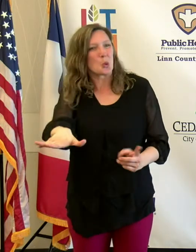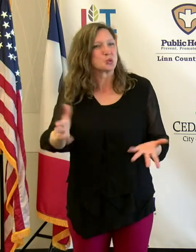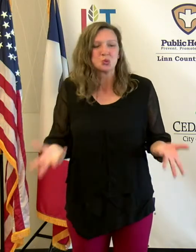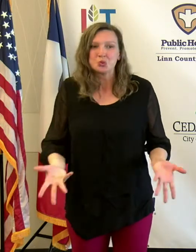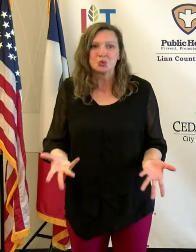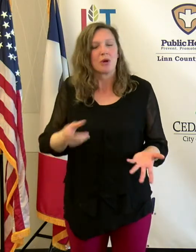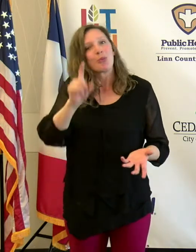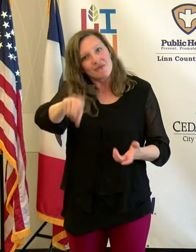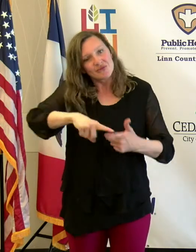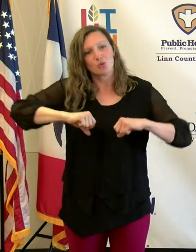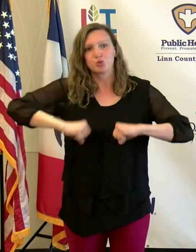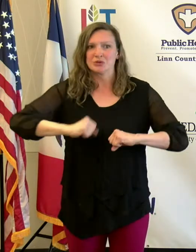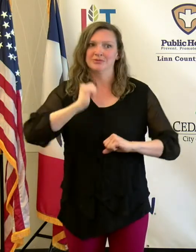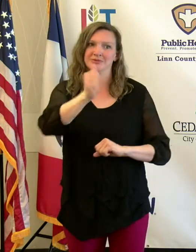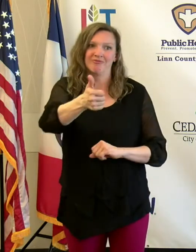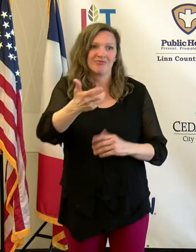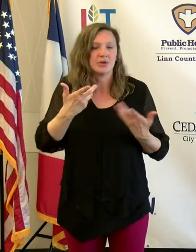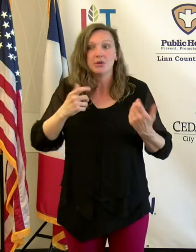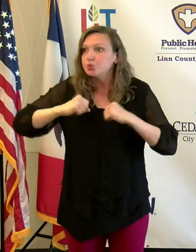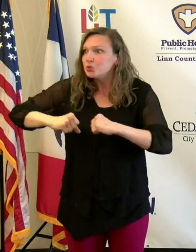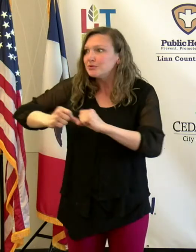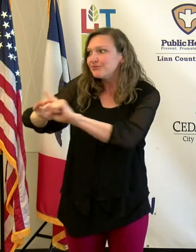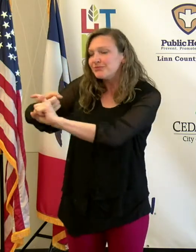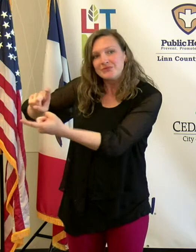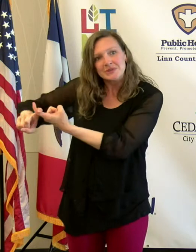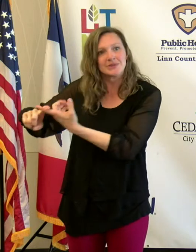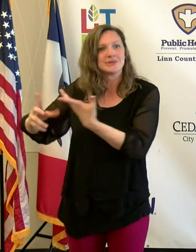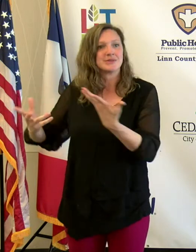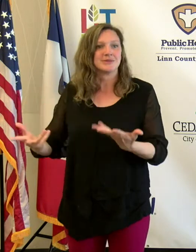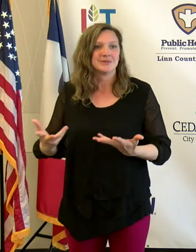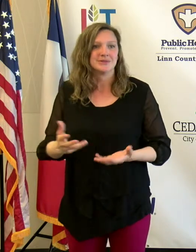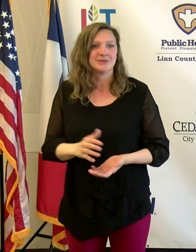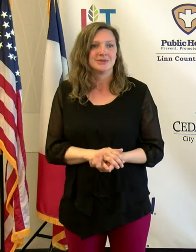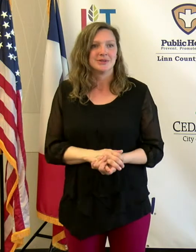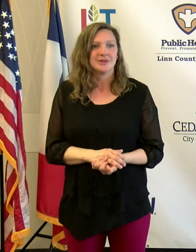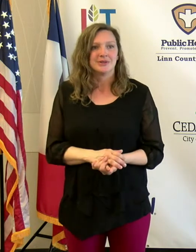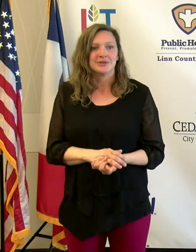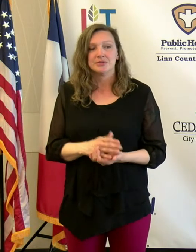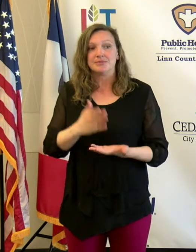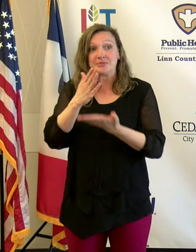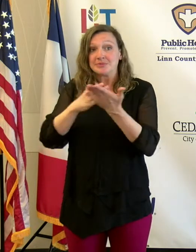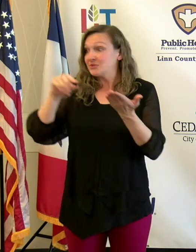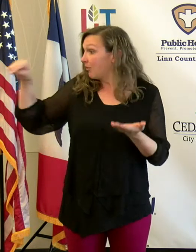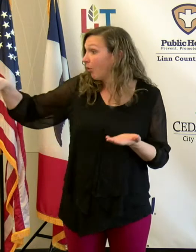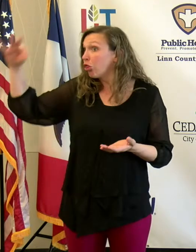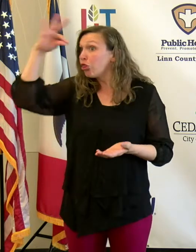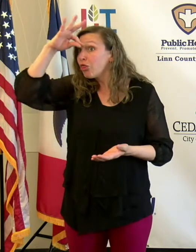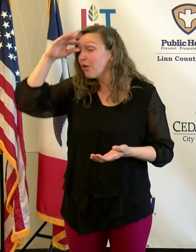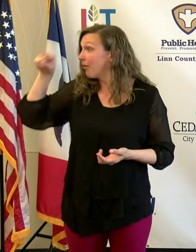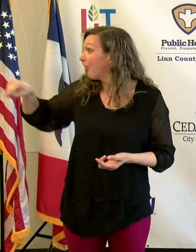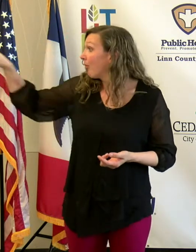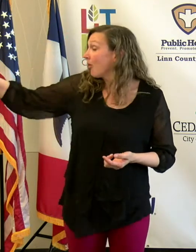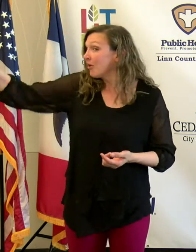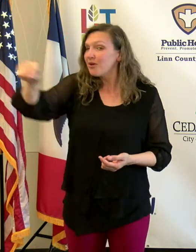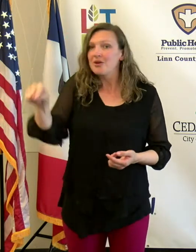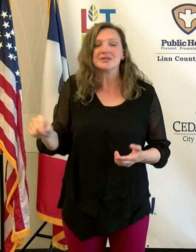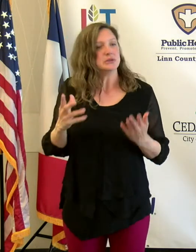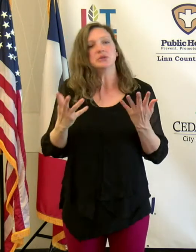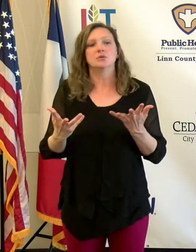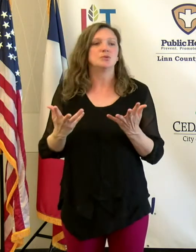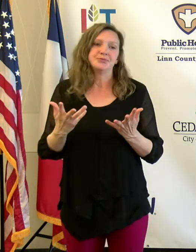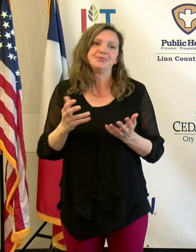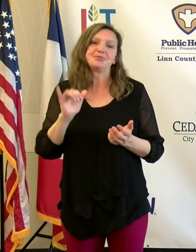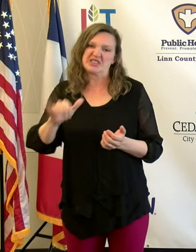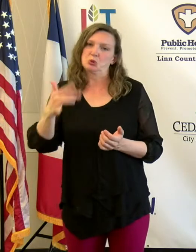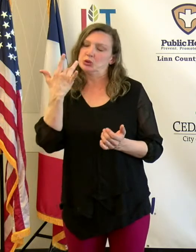your friends, and those you don't even know by following social distancing guidelines. We